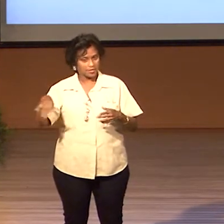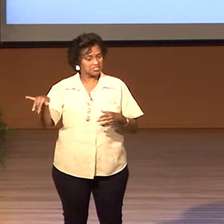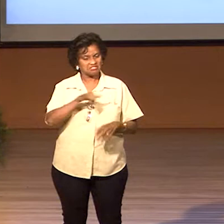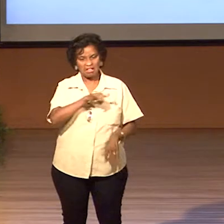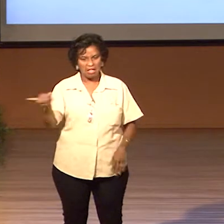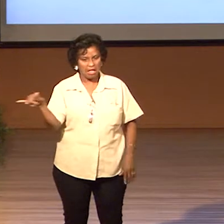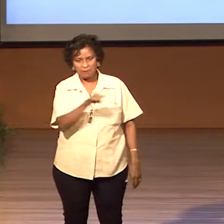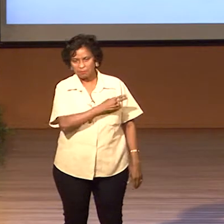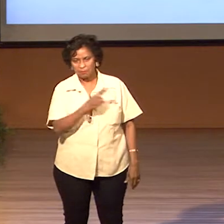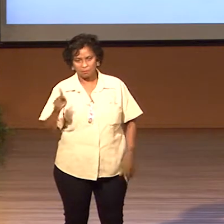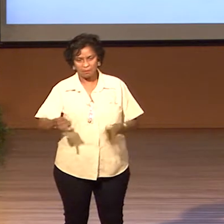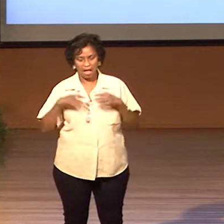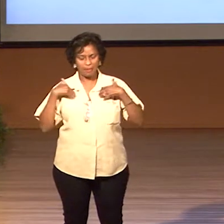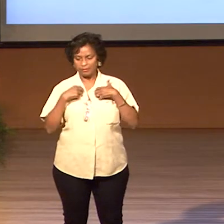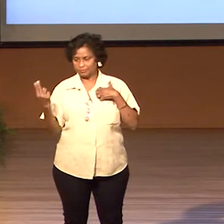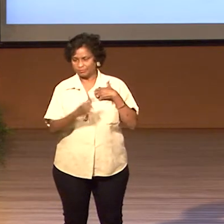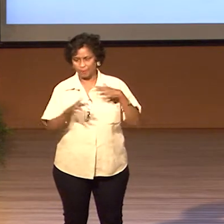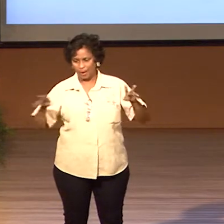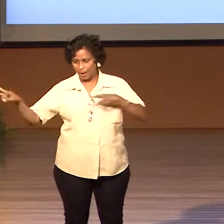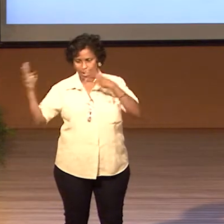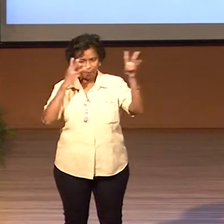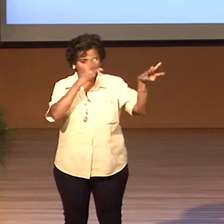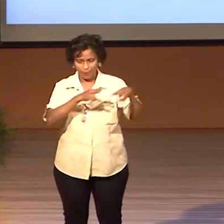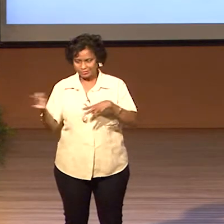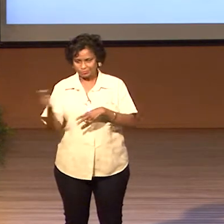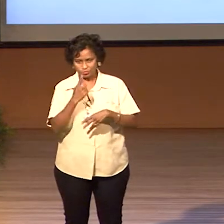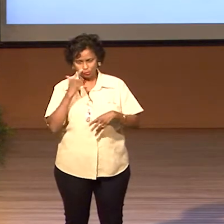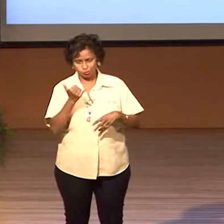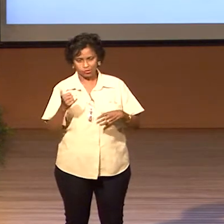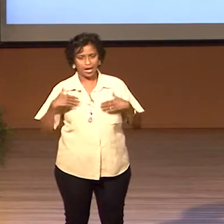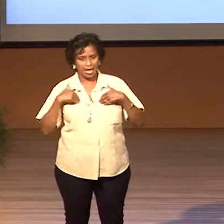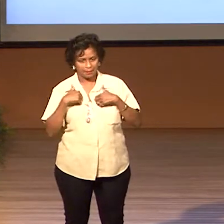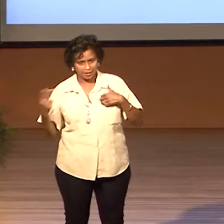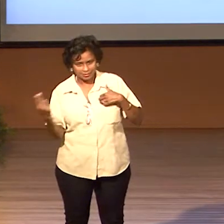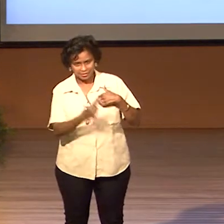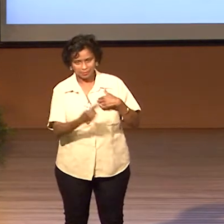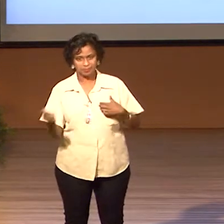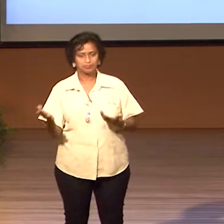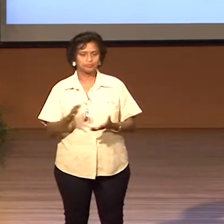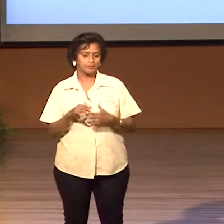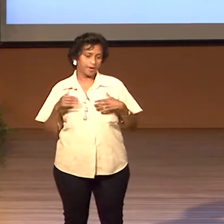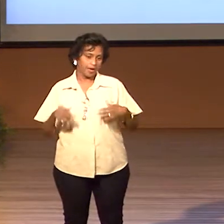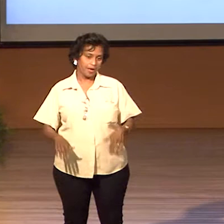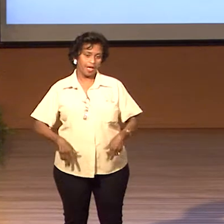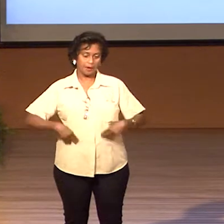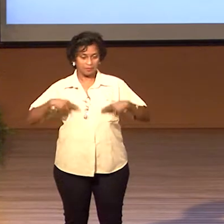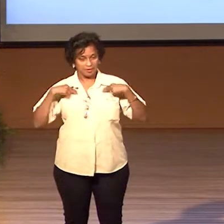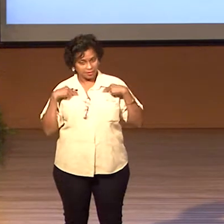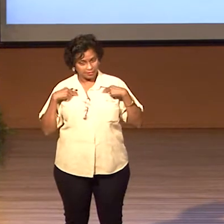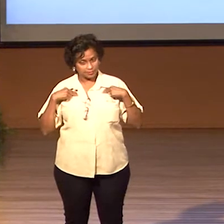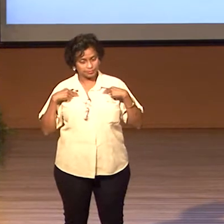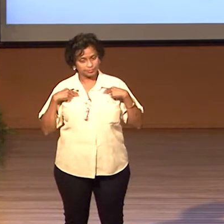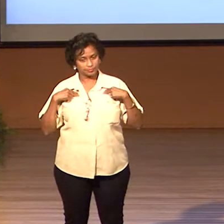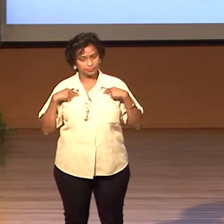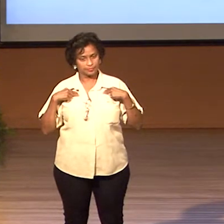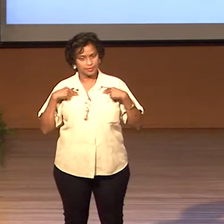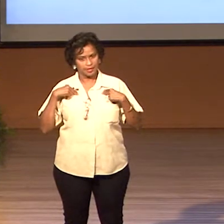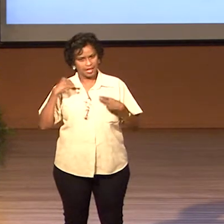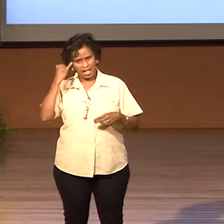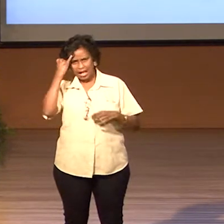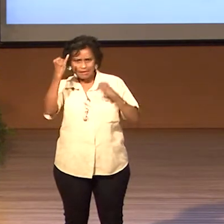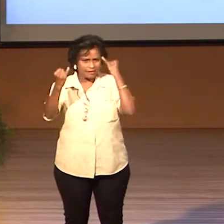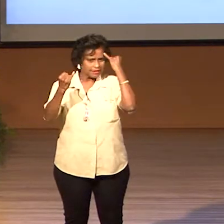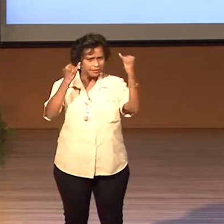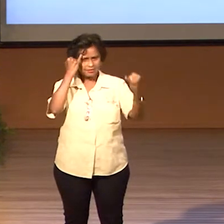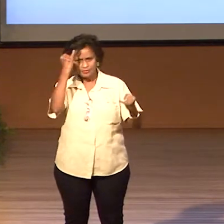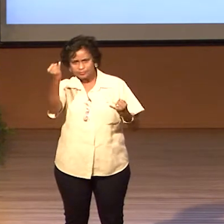less than human. And he argues that this idea implies an absolute difference.